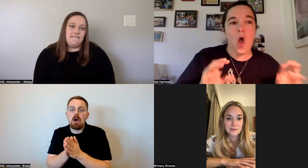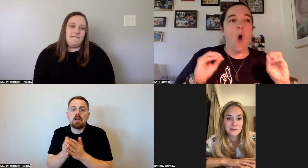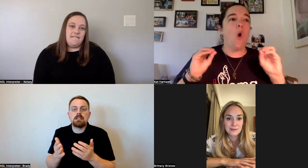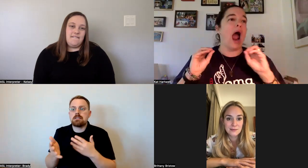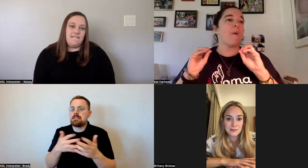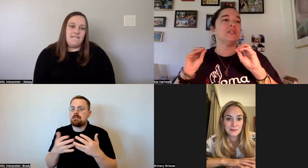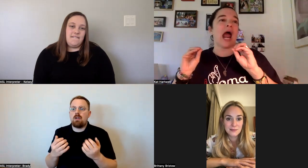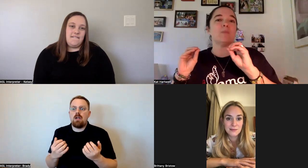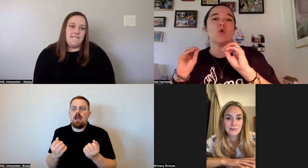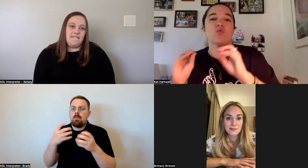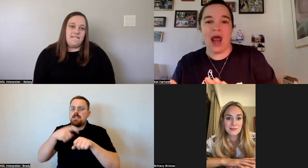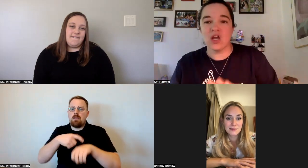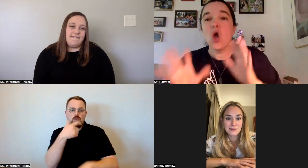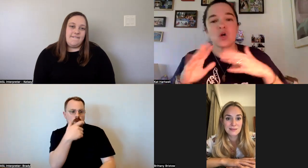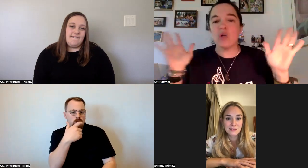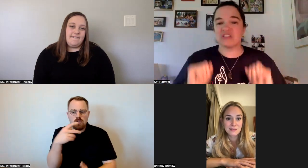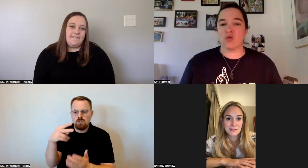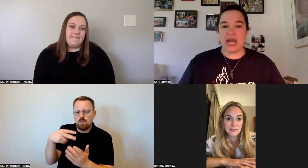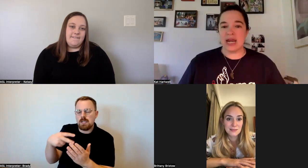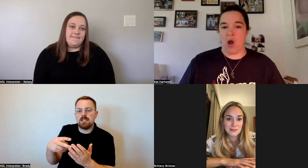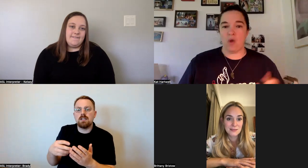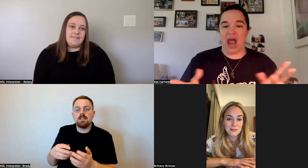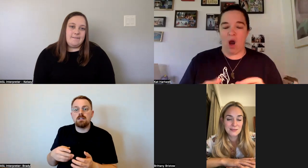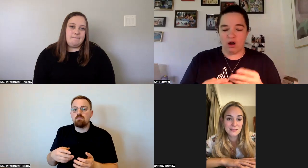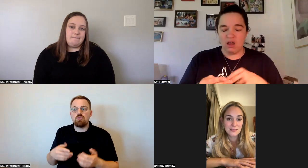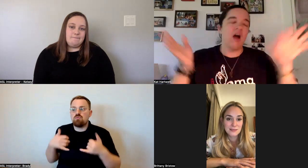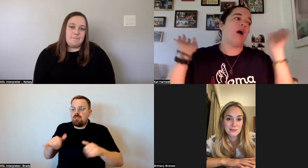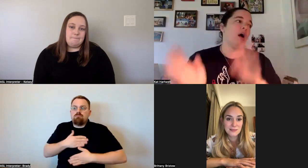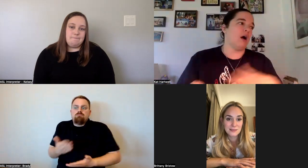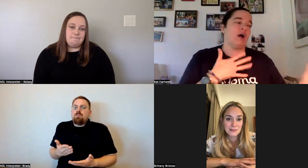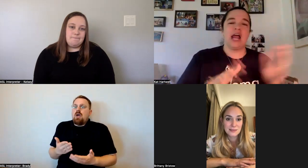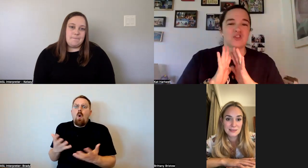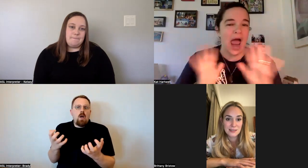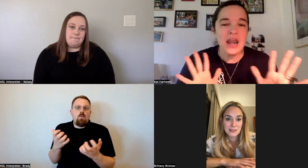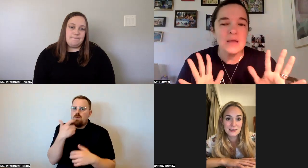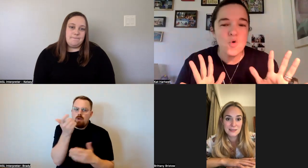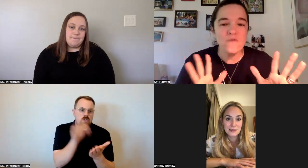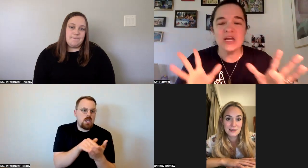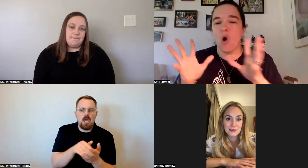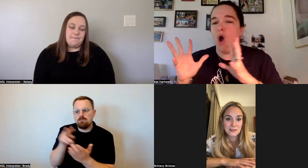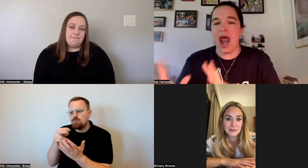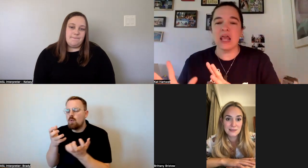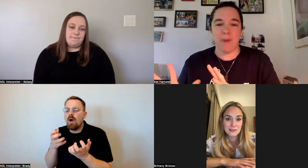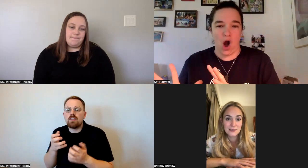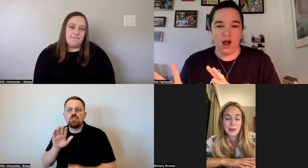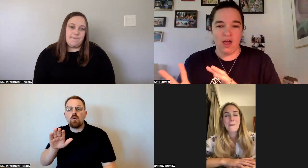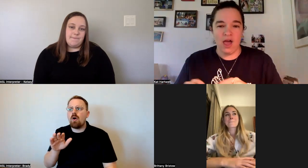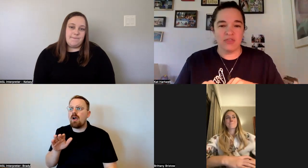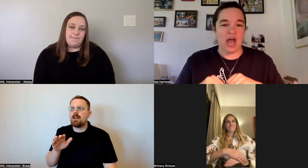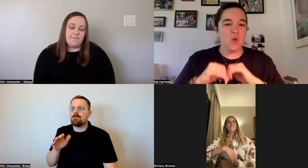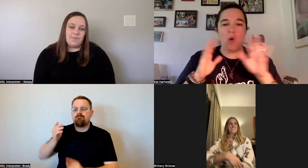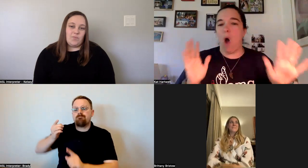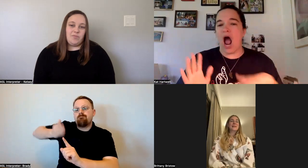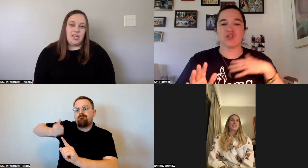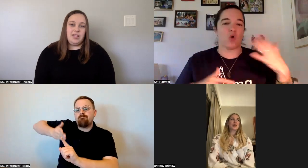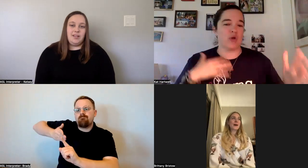watch it or how many times you read it. You will still read it without any movie or any book